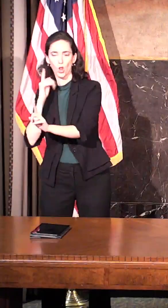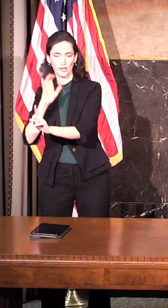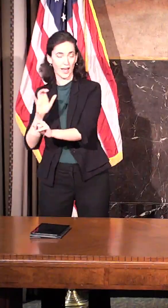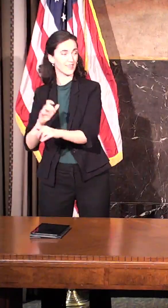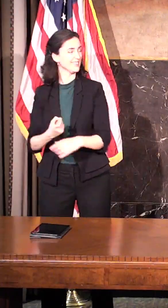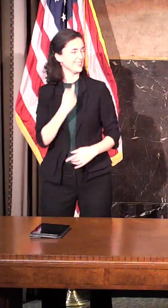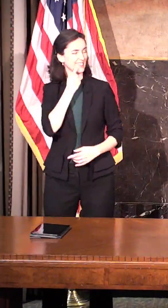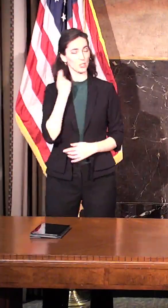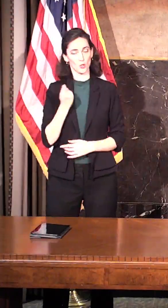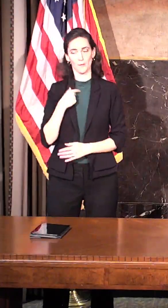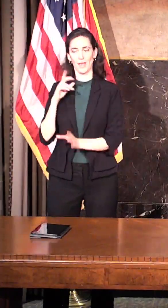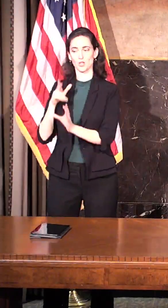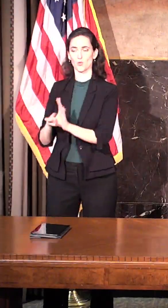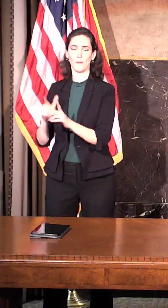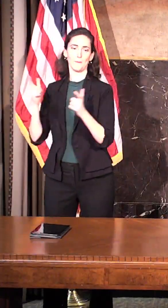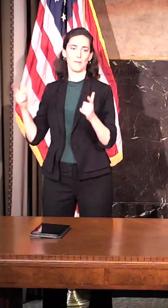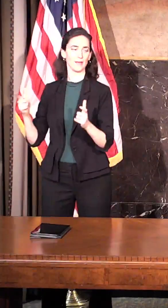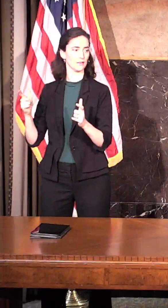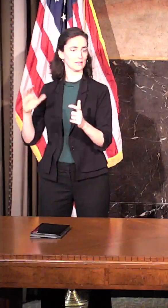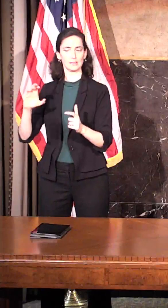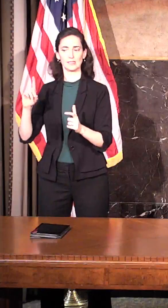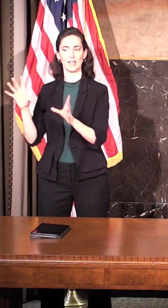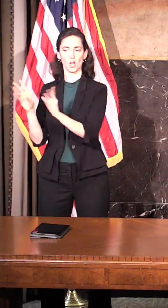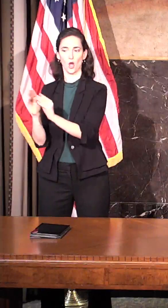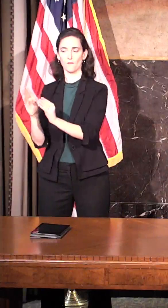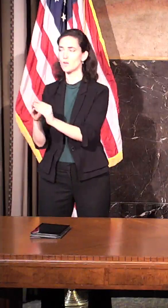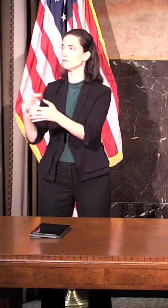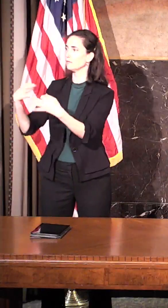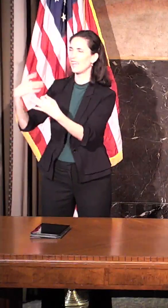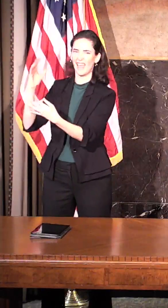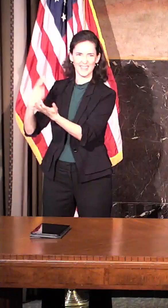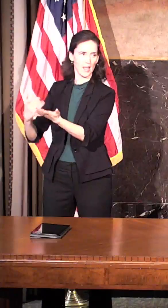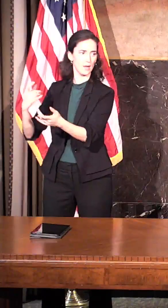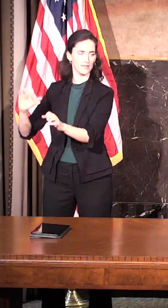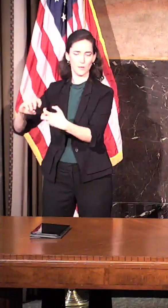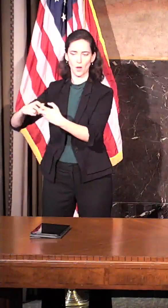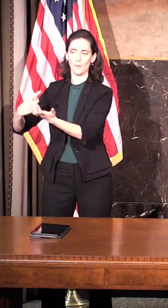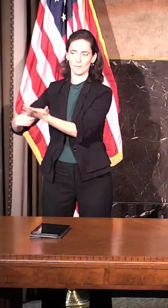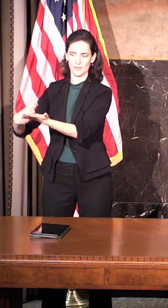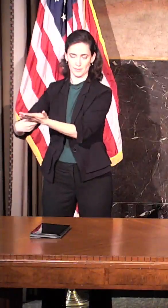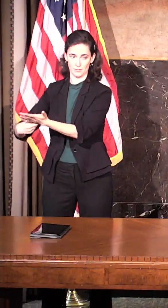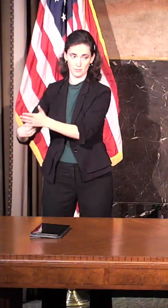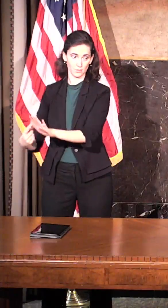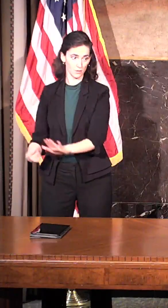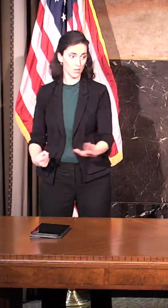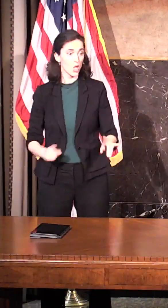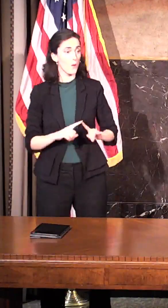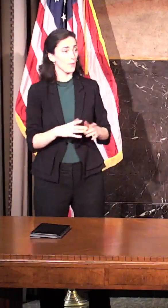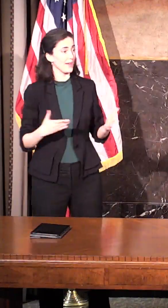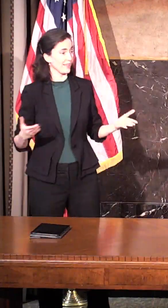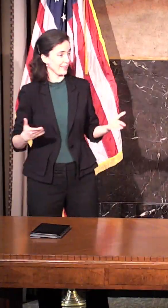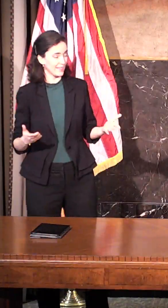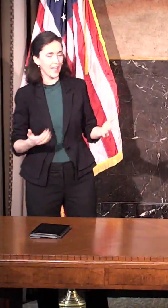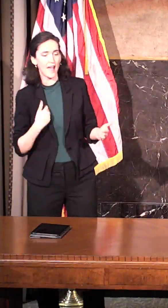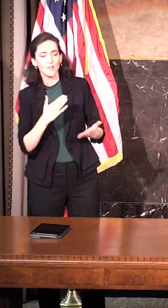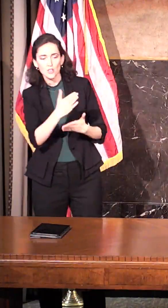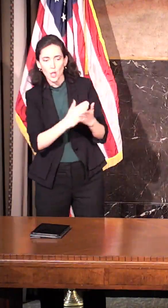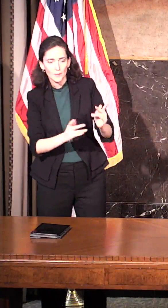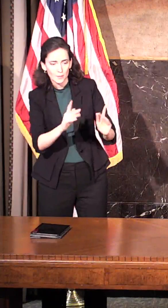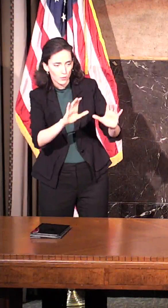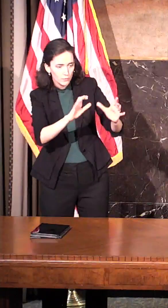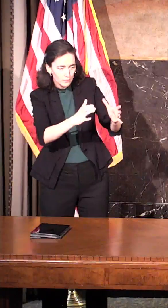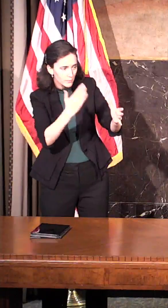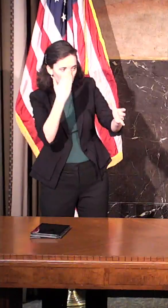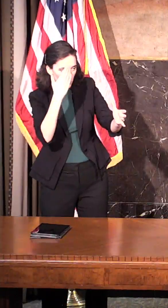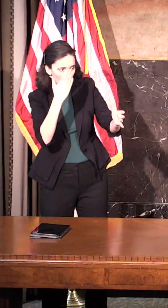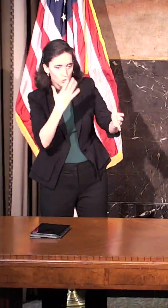on Tuesday where we talked about this very issue. Here we have been able to get that unknown number down